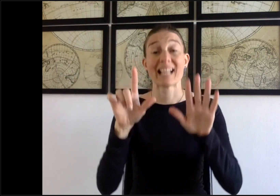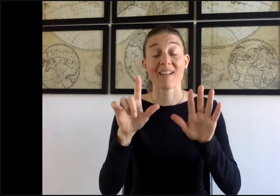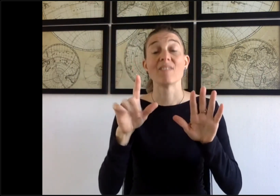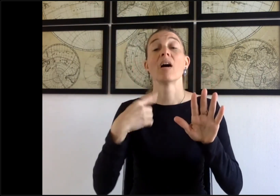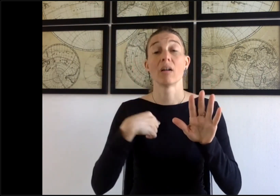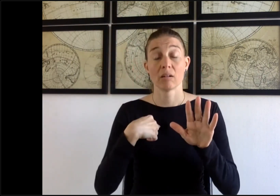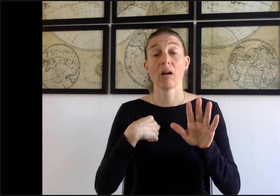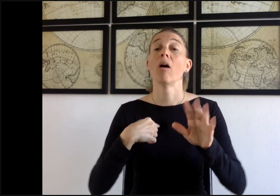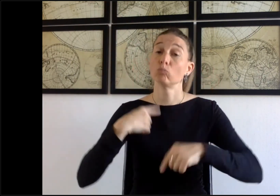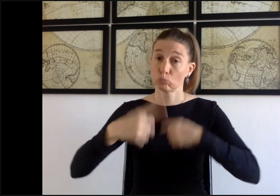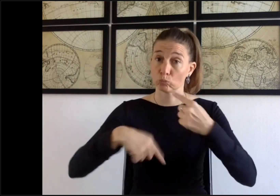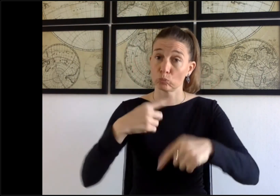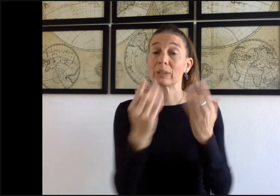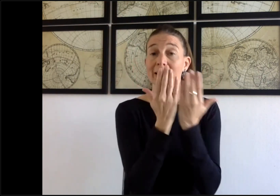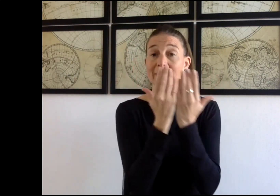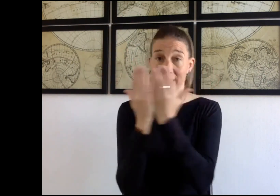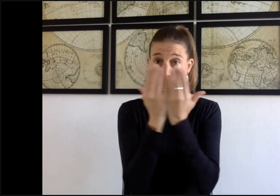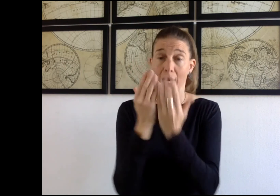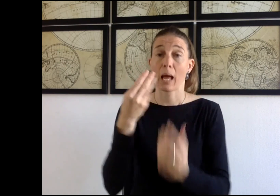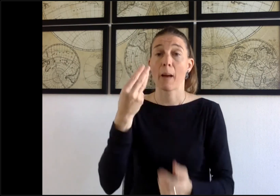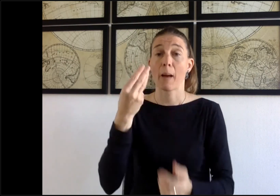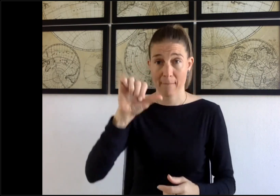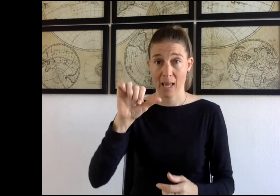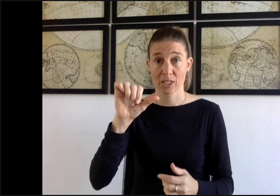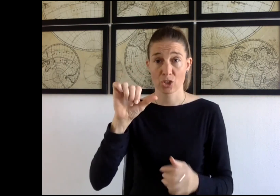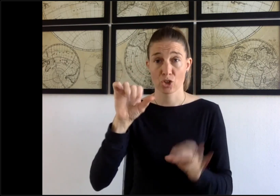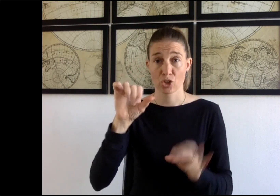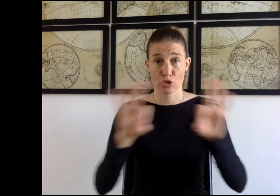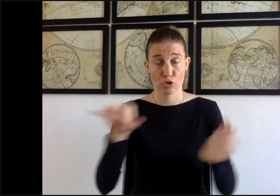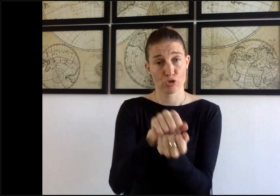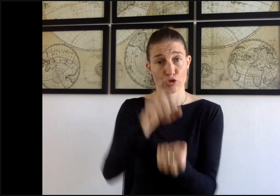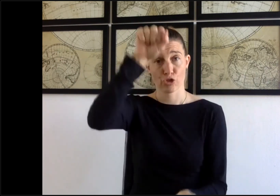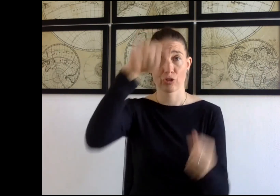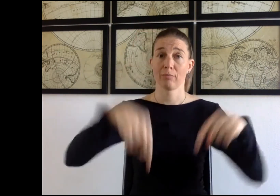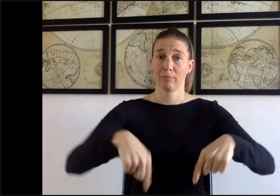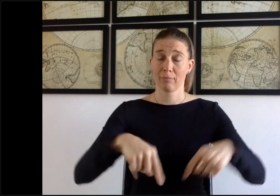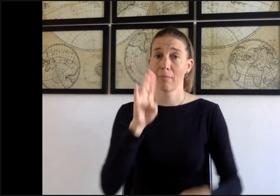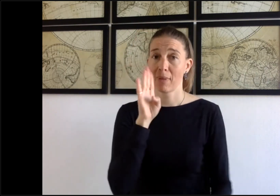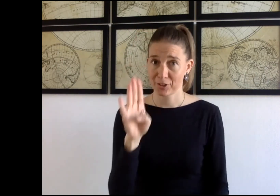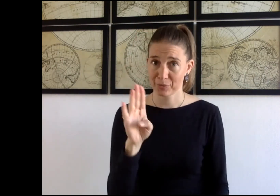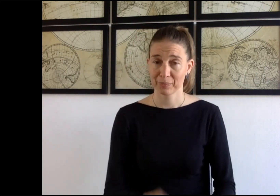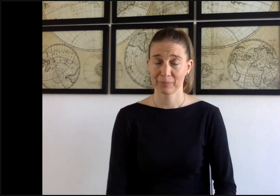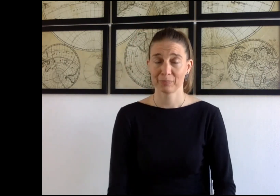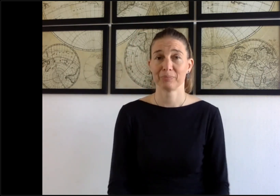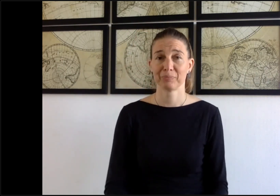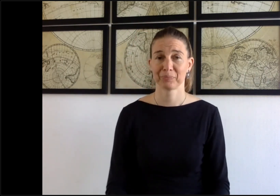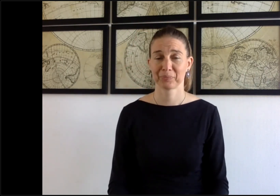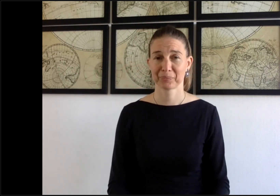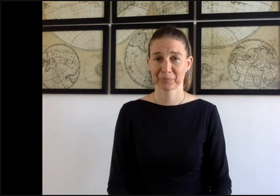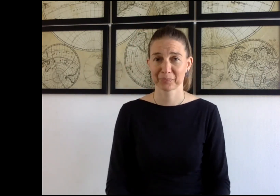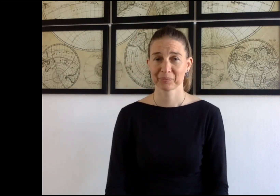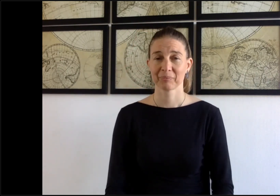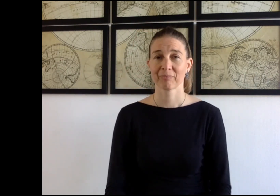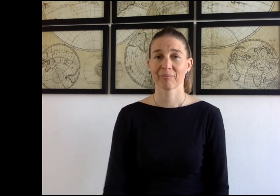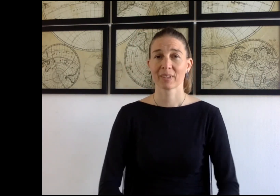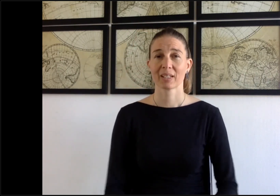studying master degree here. And of course, when I